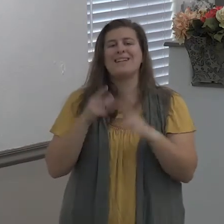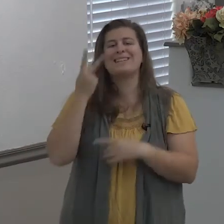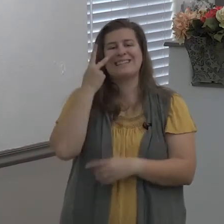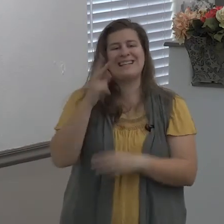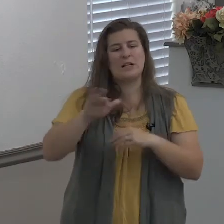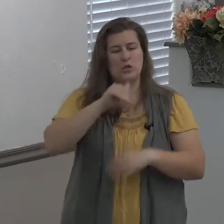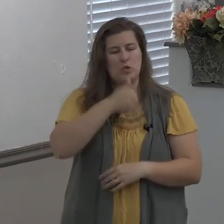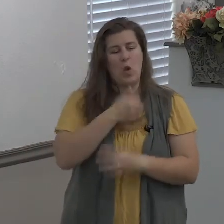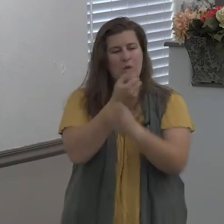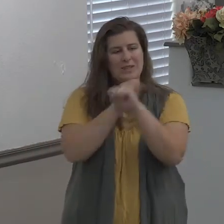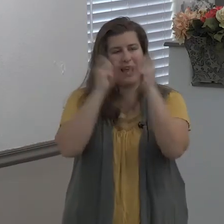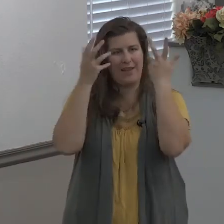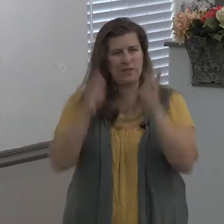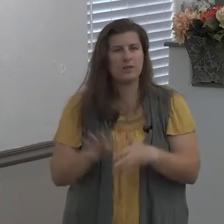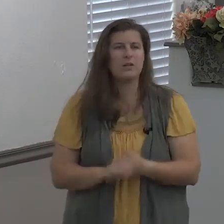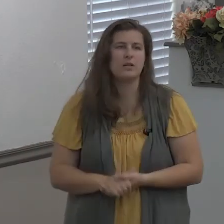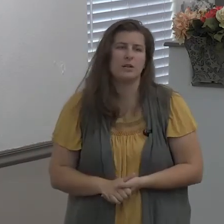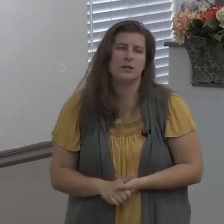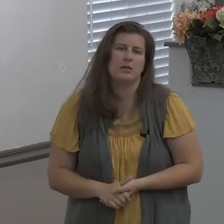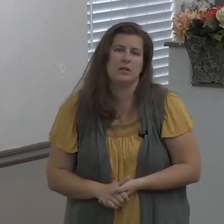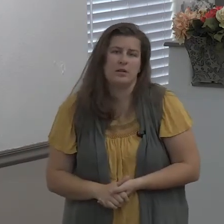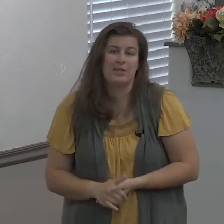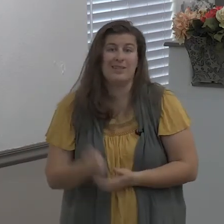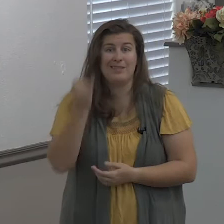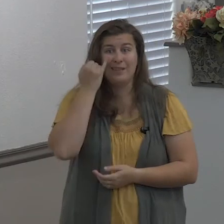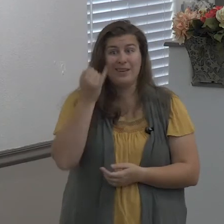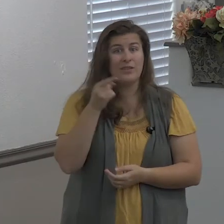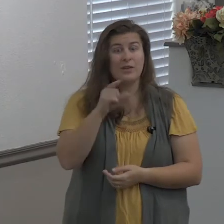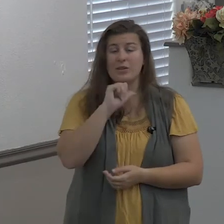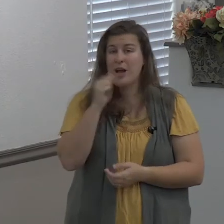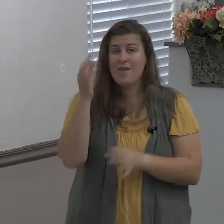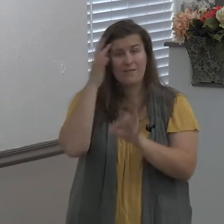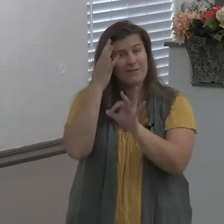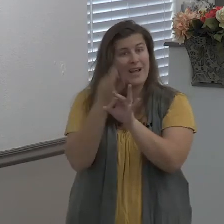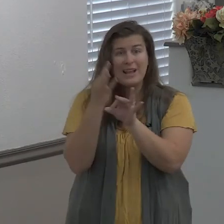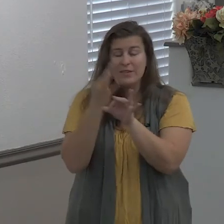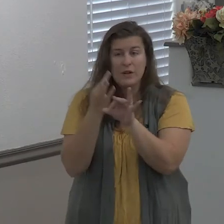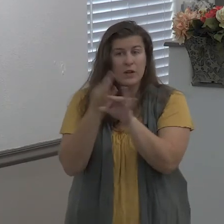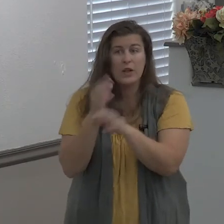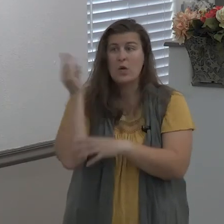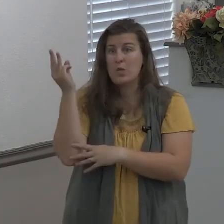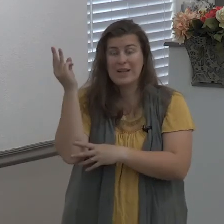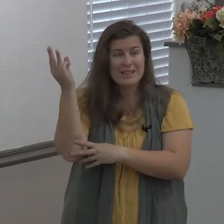Not to gain our country back, but to reach souls for the kingdom of God.